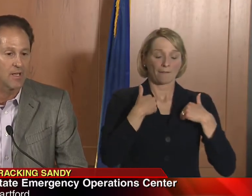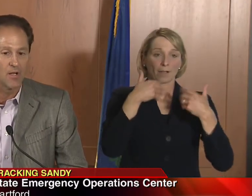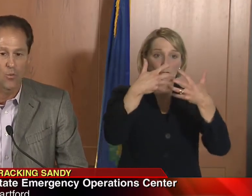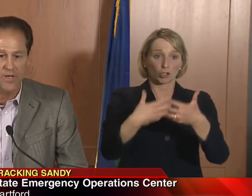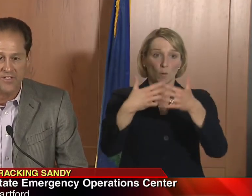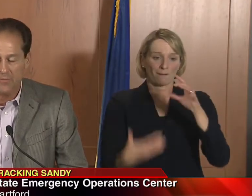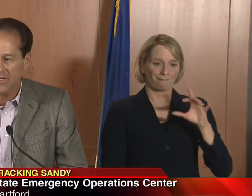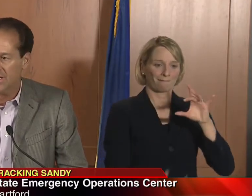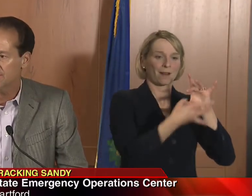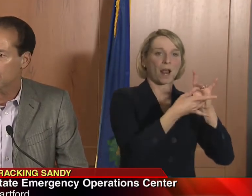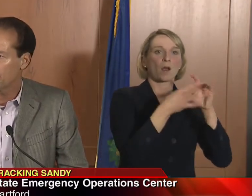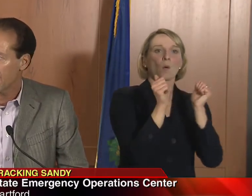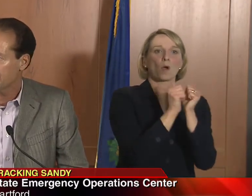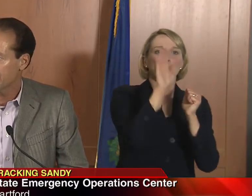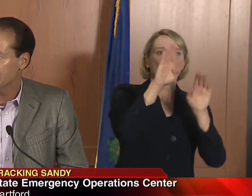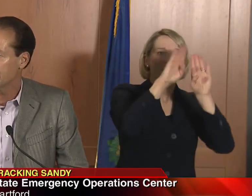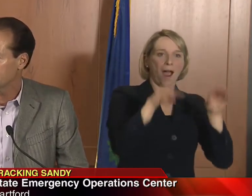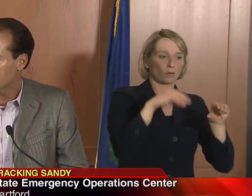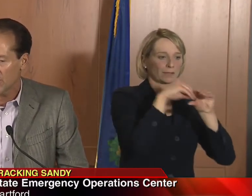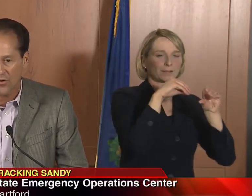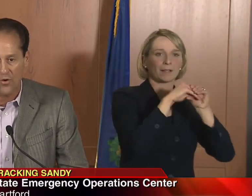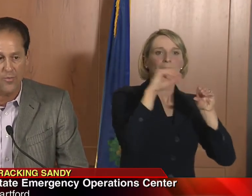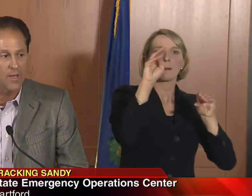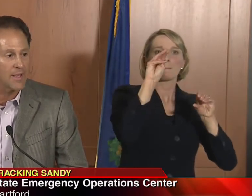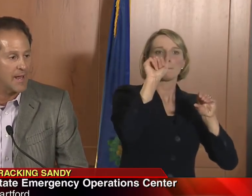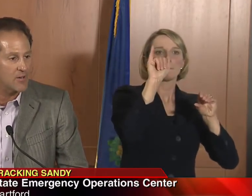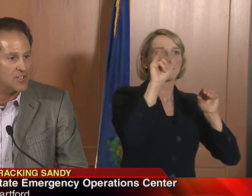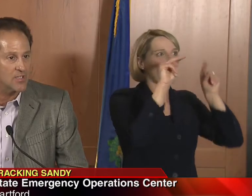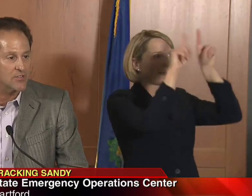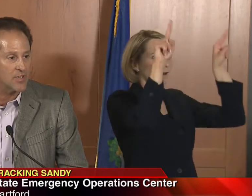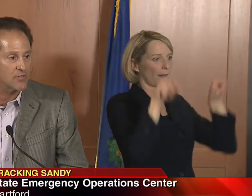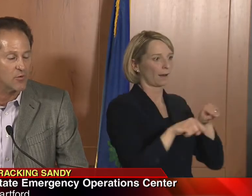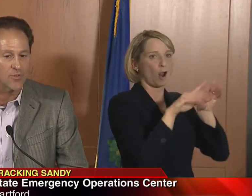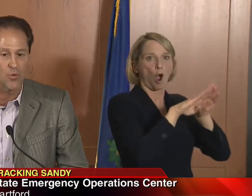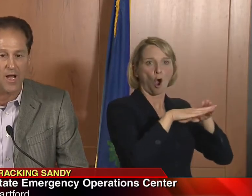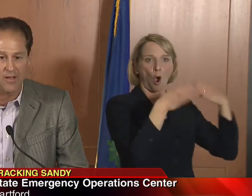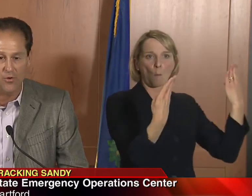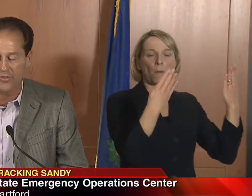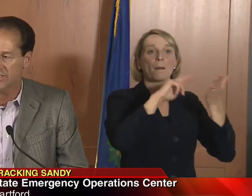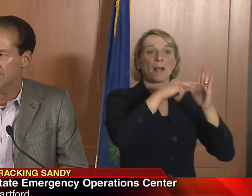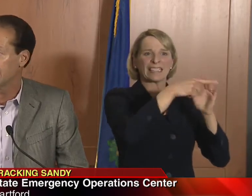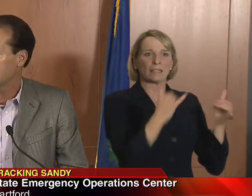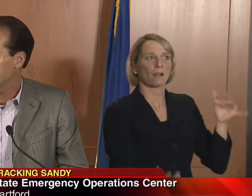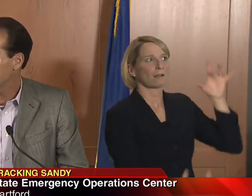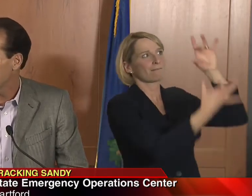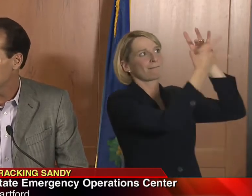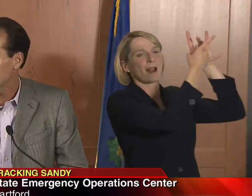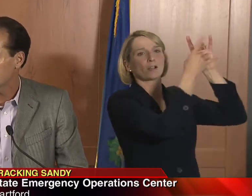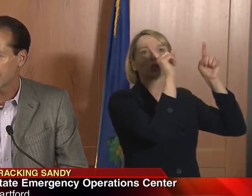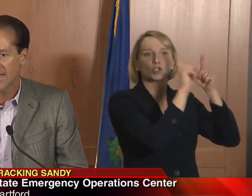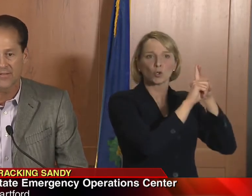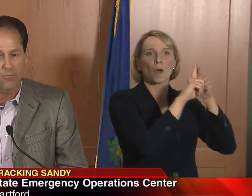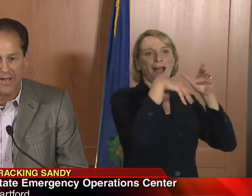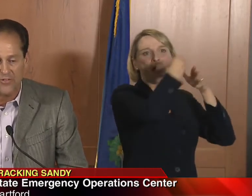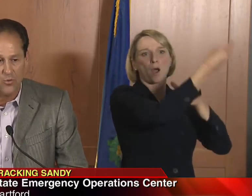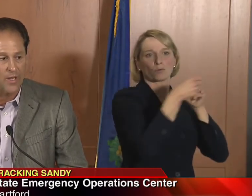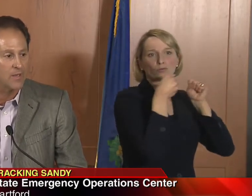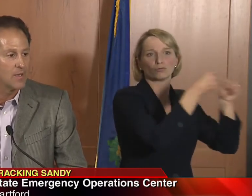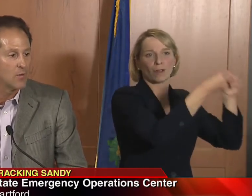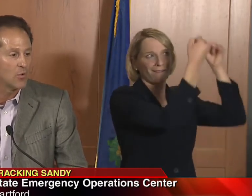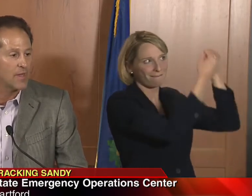street. What it simply does, it will backfeed from your home and energize the transformer to a high voltage. Any line worker that is